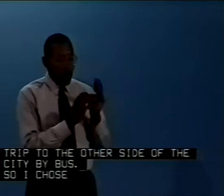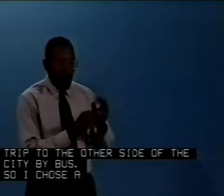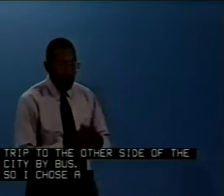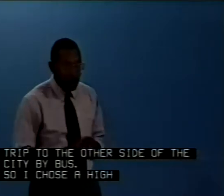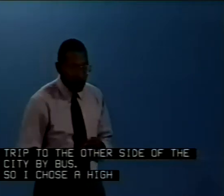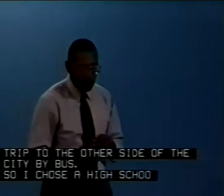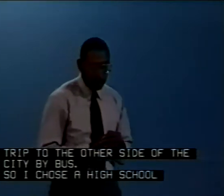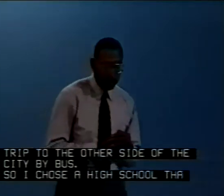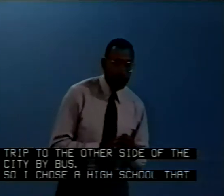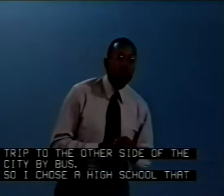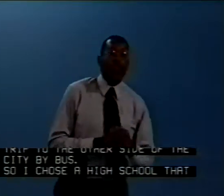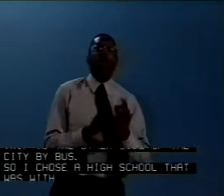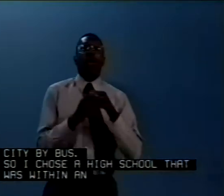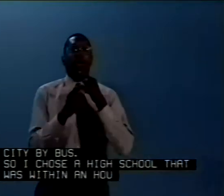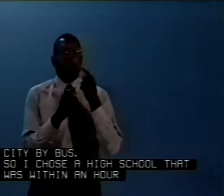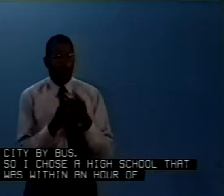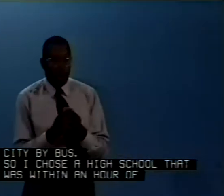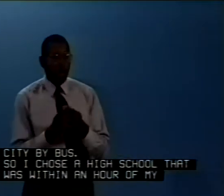than 2 hours.